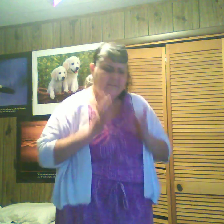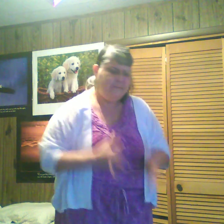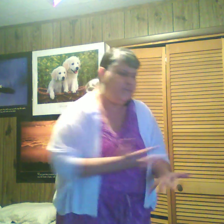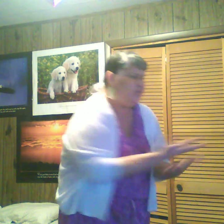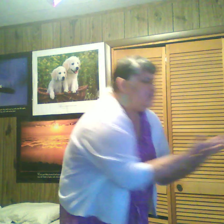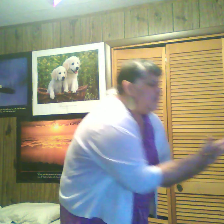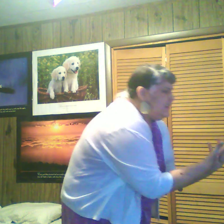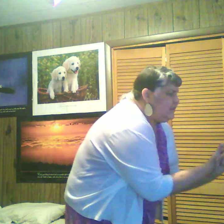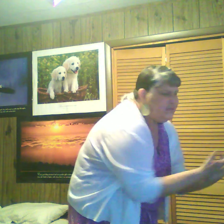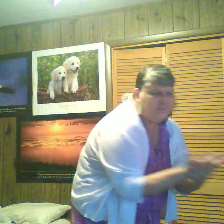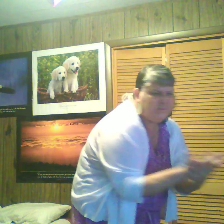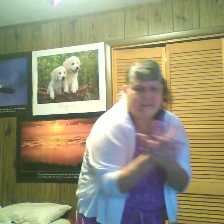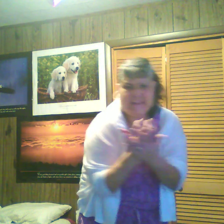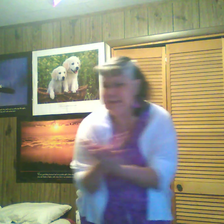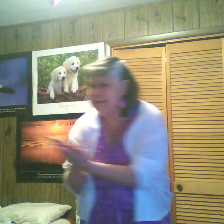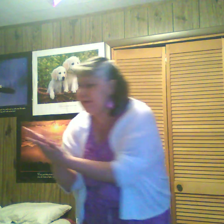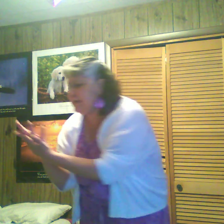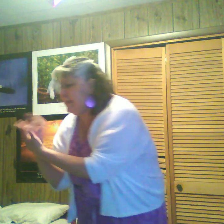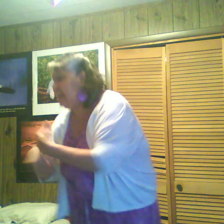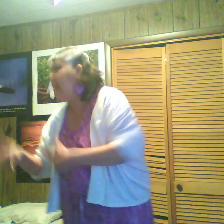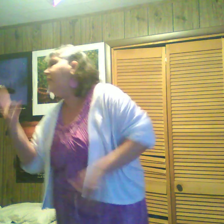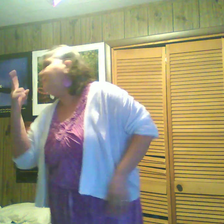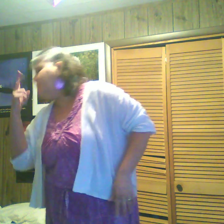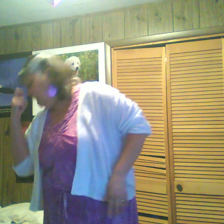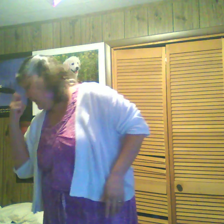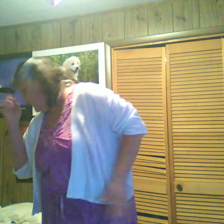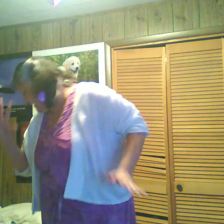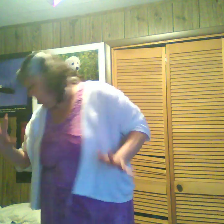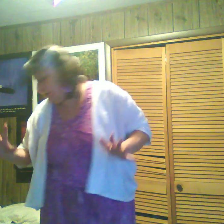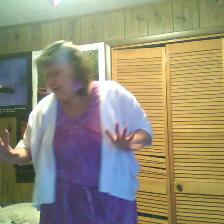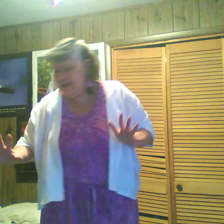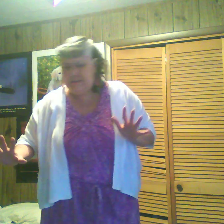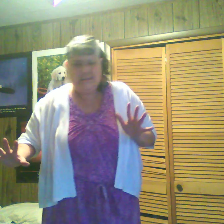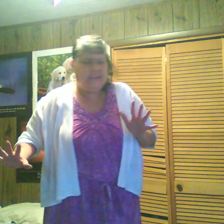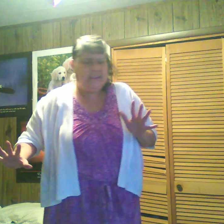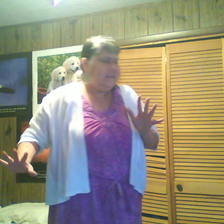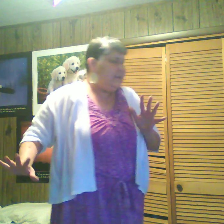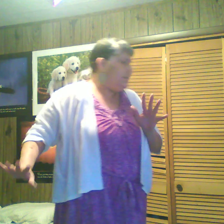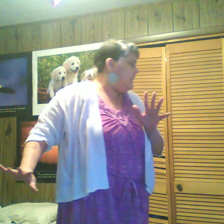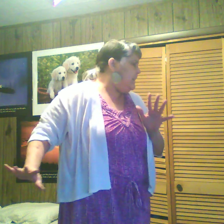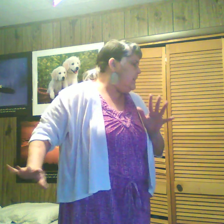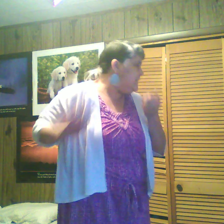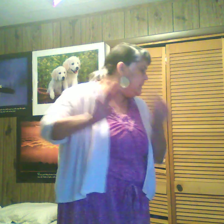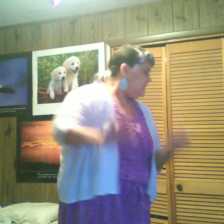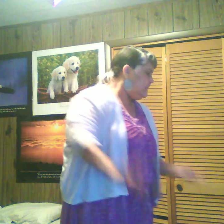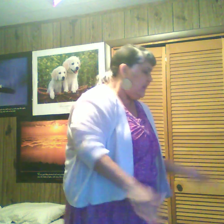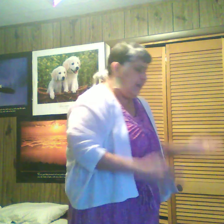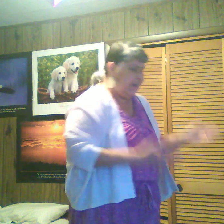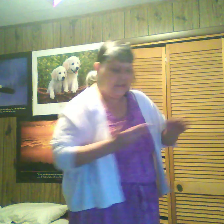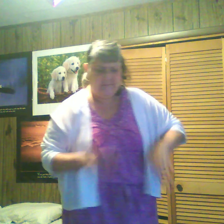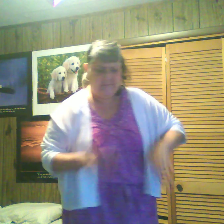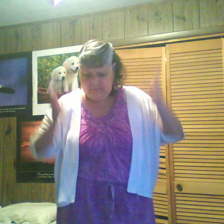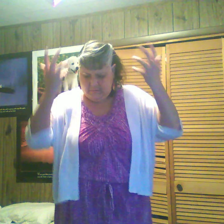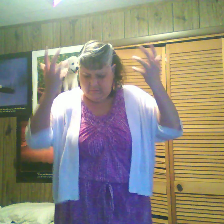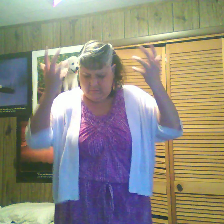blessed Redeemer, Redeemer, I cannot keep dying for